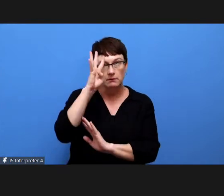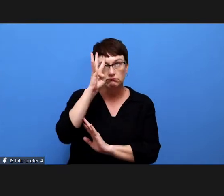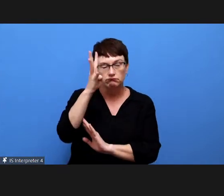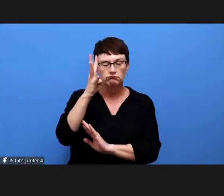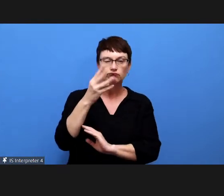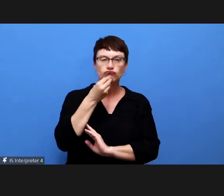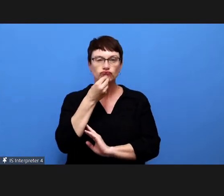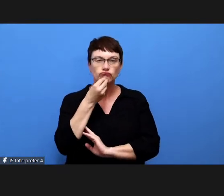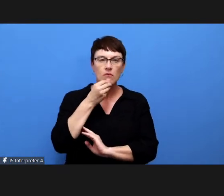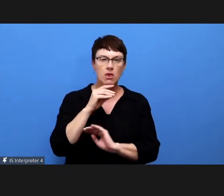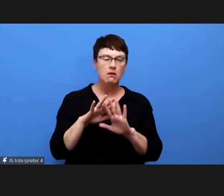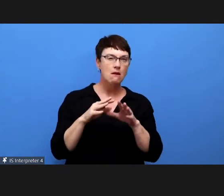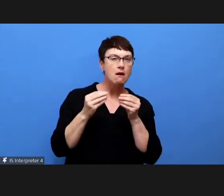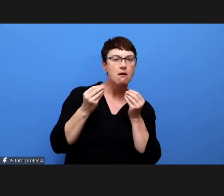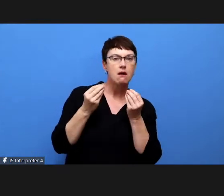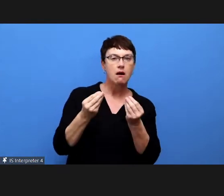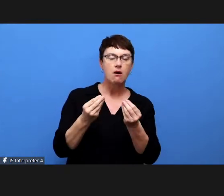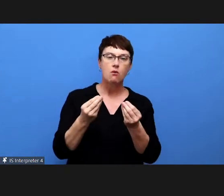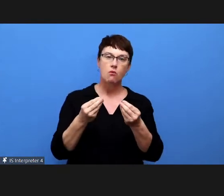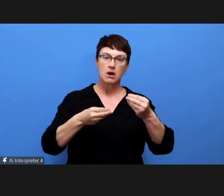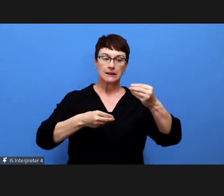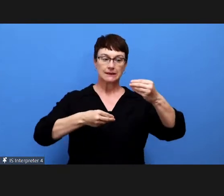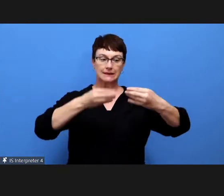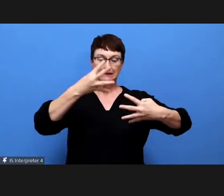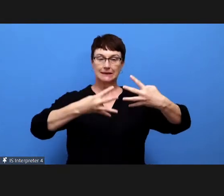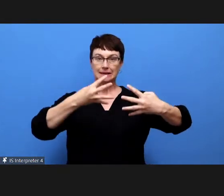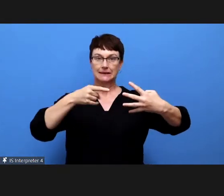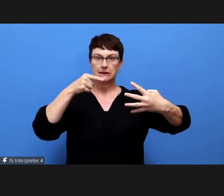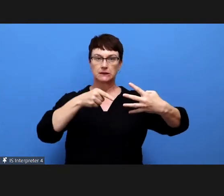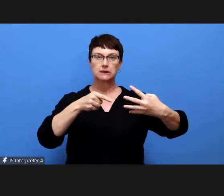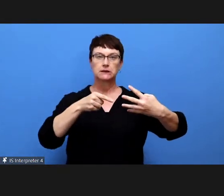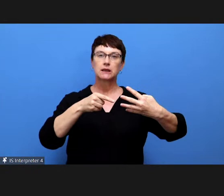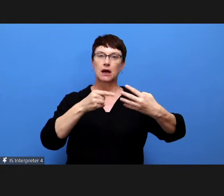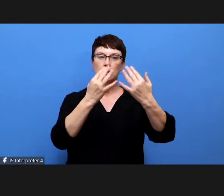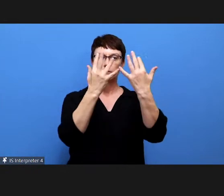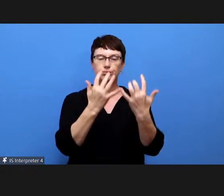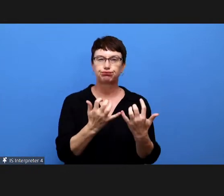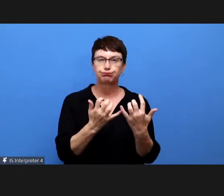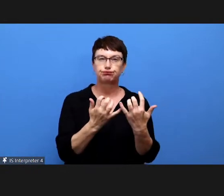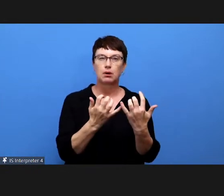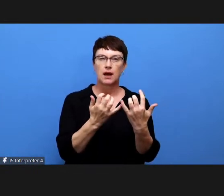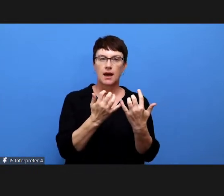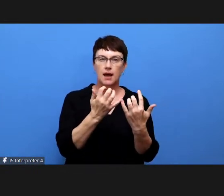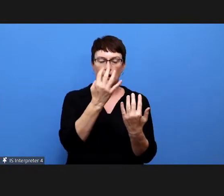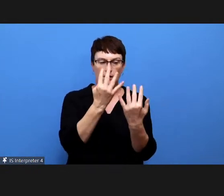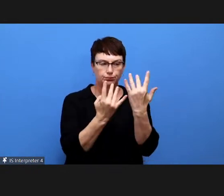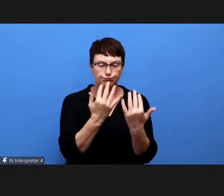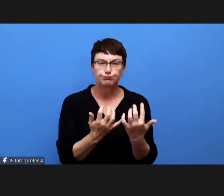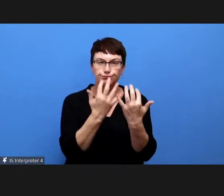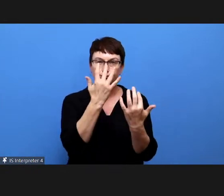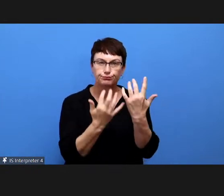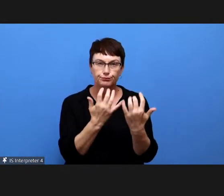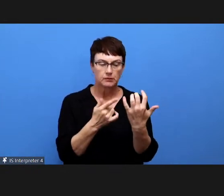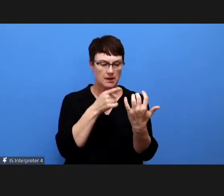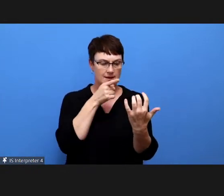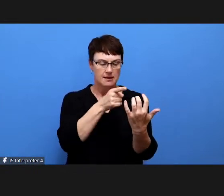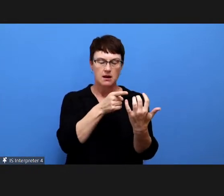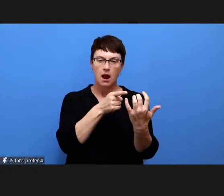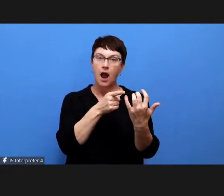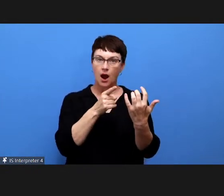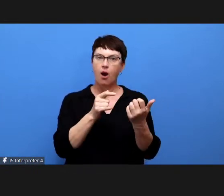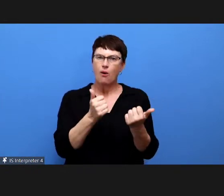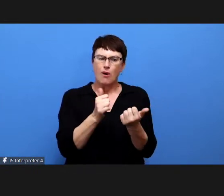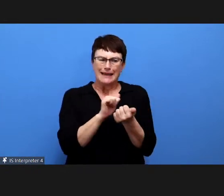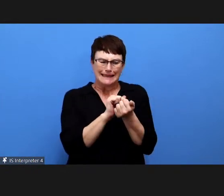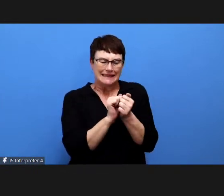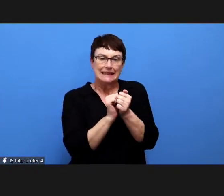transformation of official statistics. That's a good instrument that can help us address